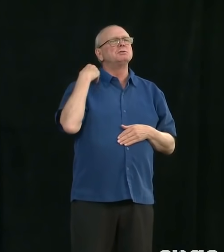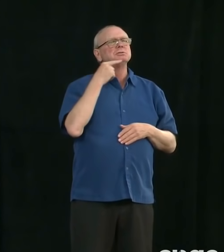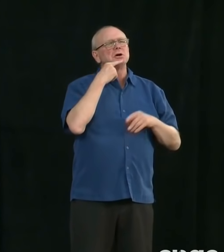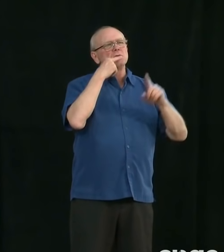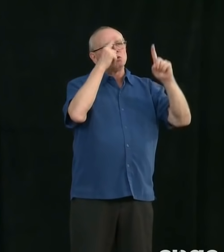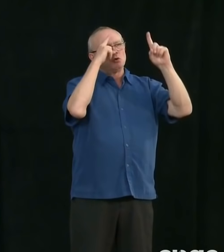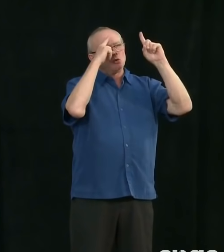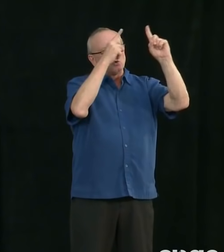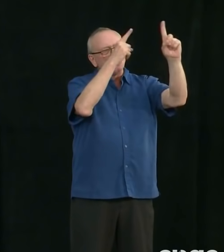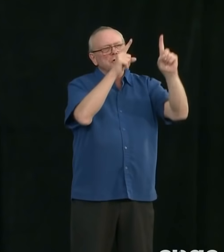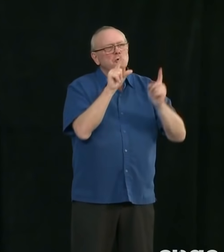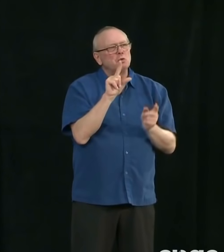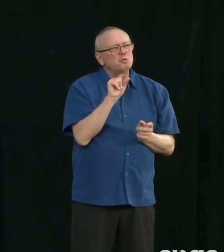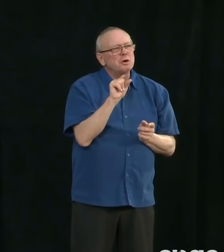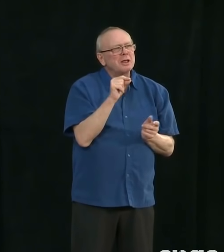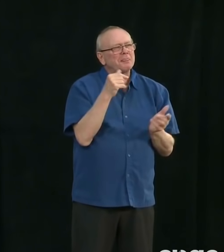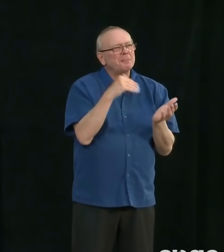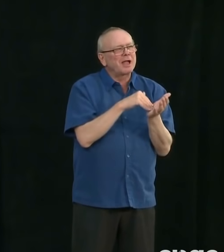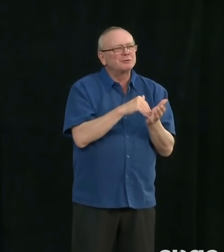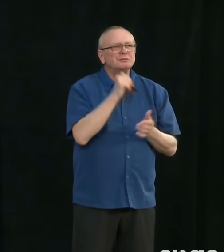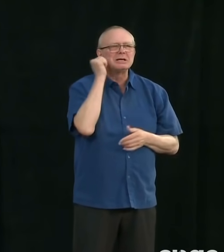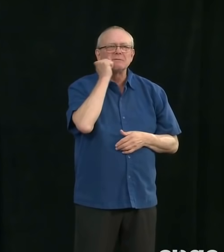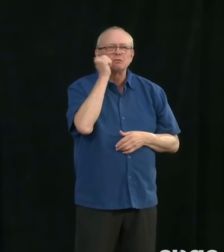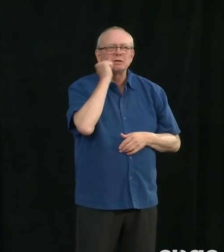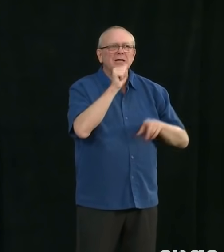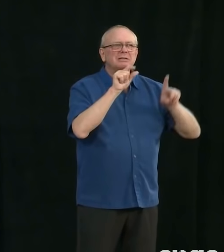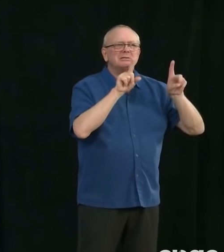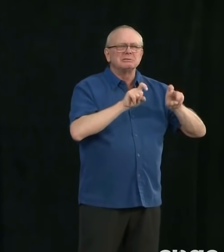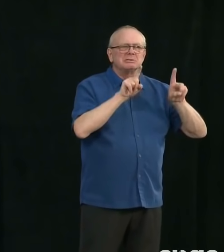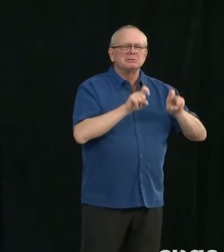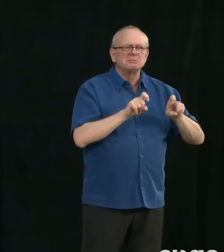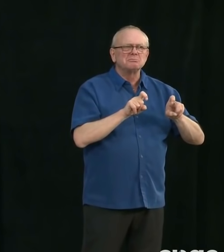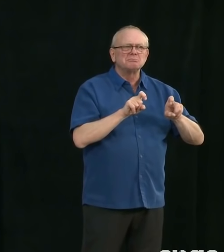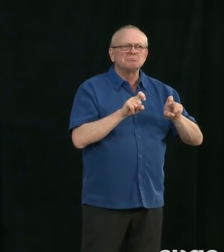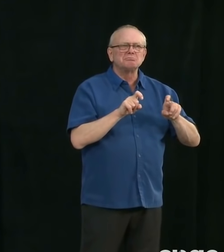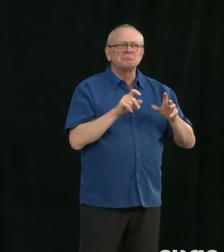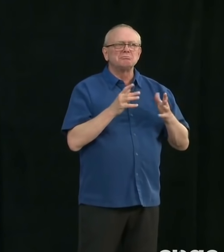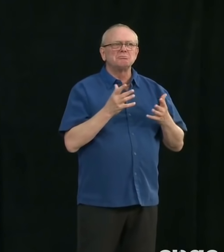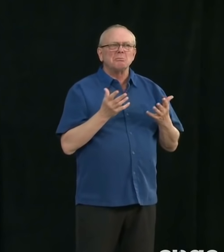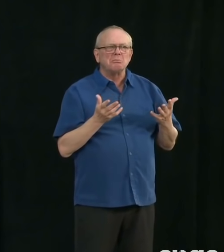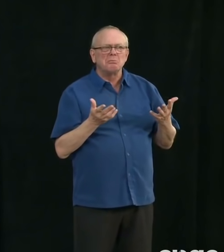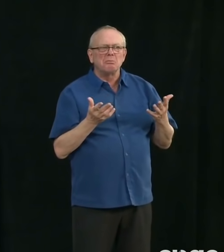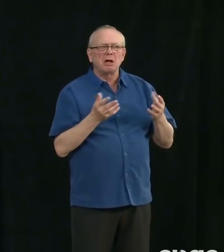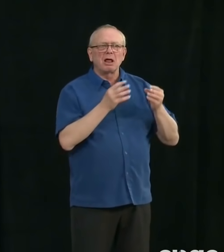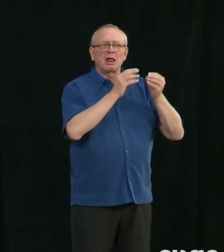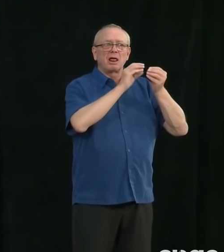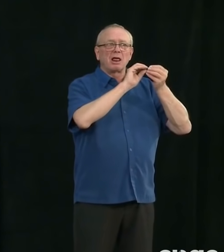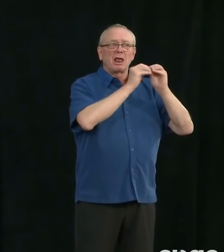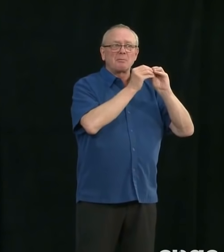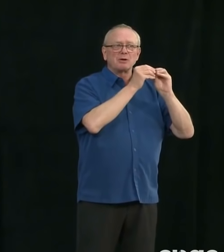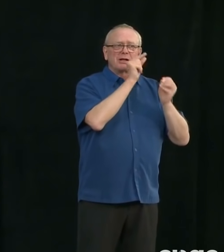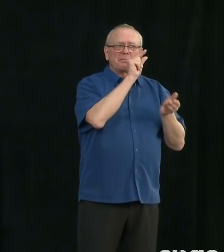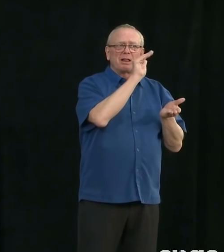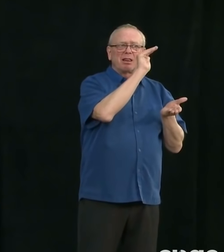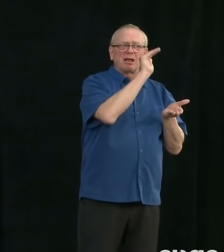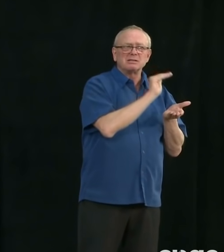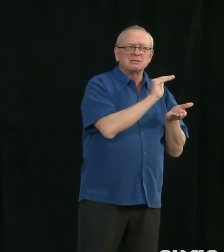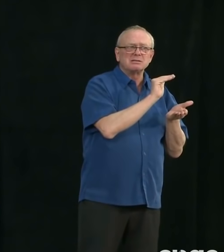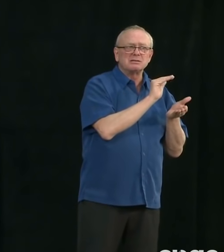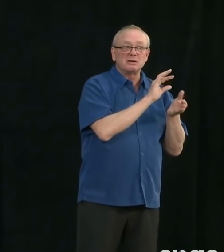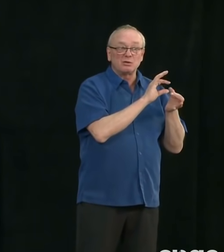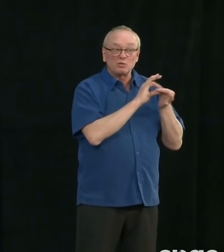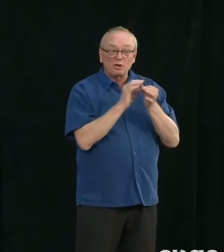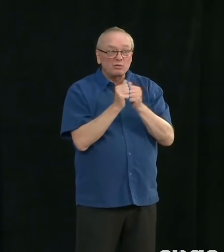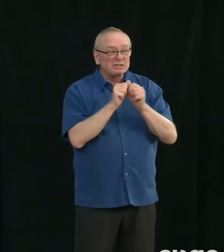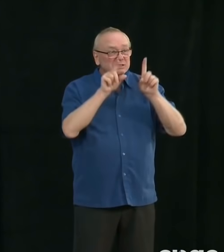have anything to do with how there is a delay on the Parden testing kits? I know Health Canada said they